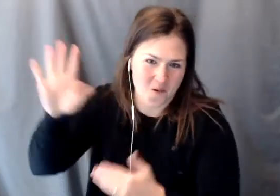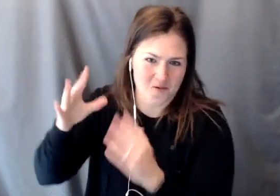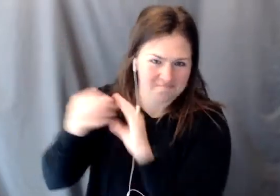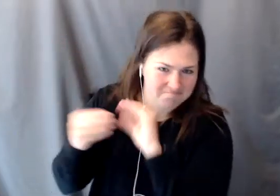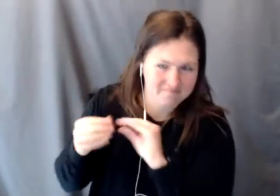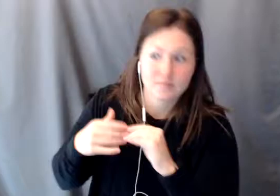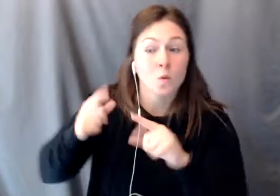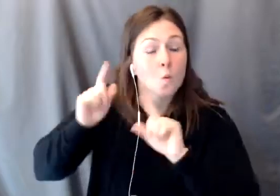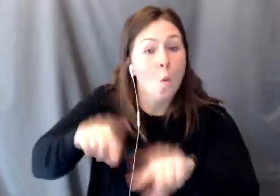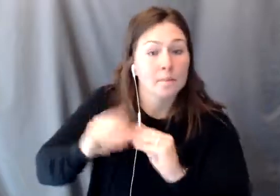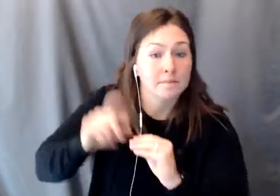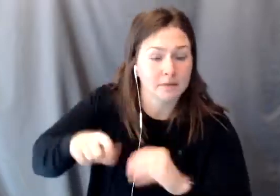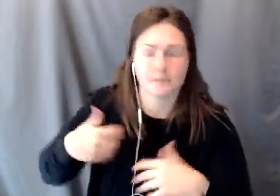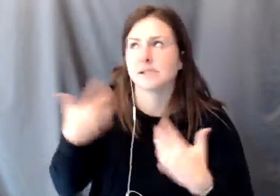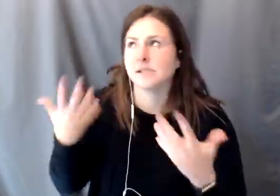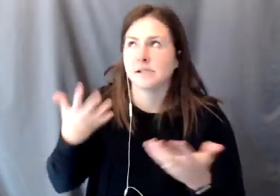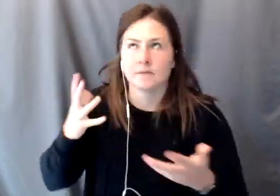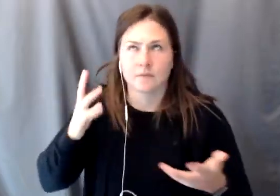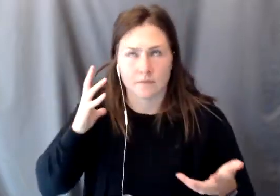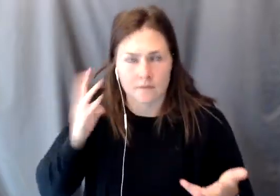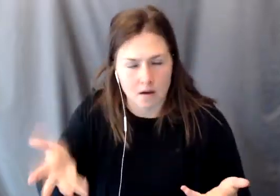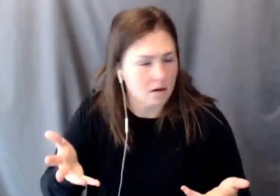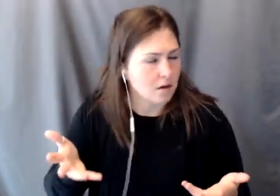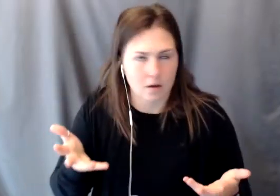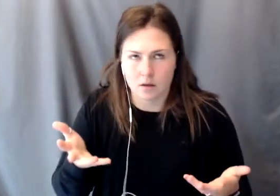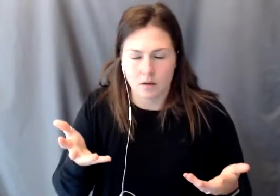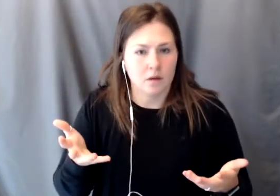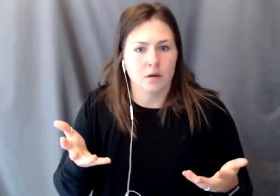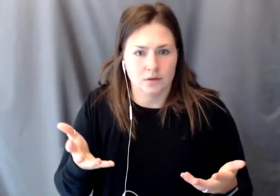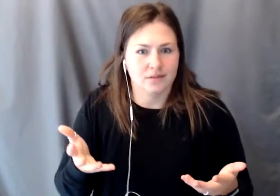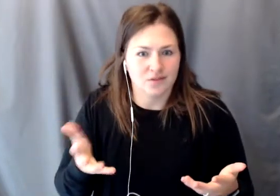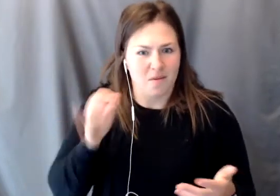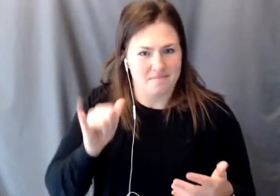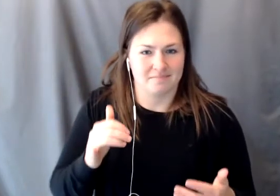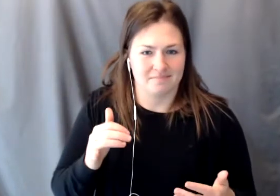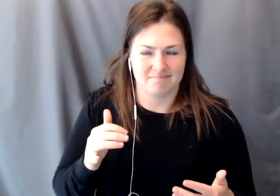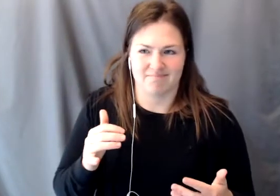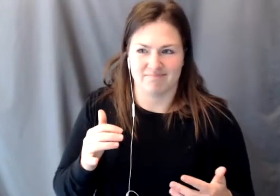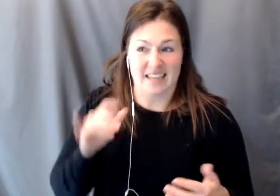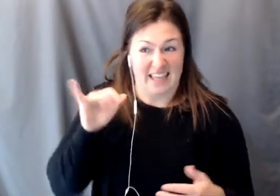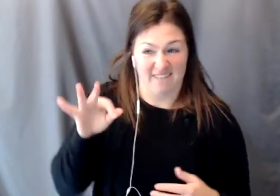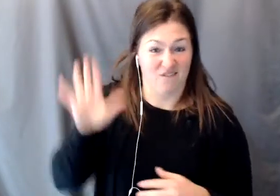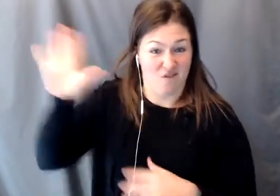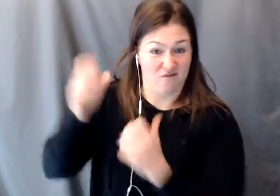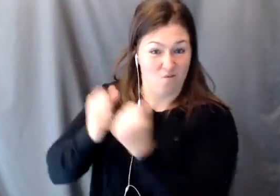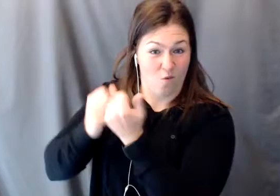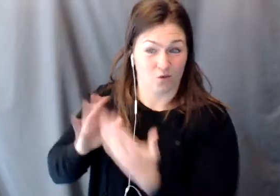I went through over these last couple of years, that if I didn't have that surrender to